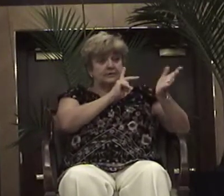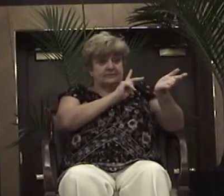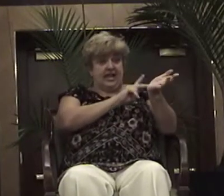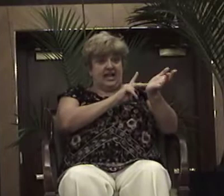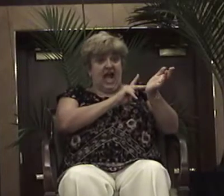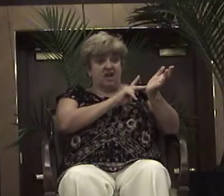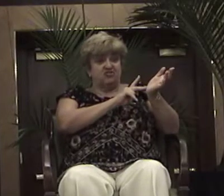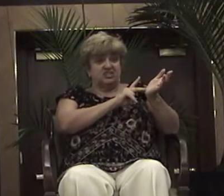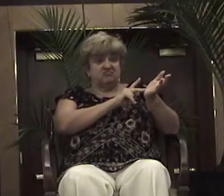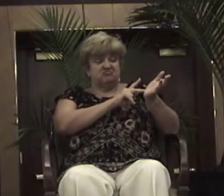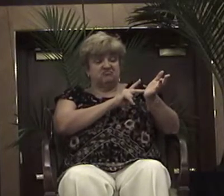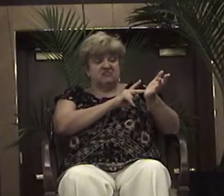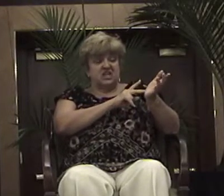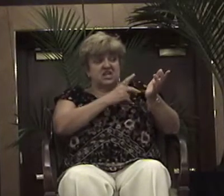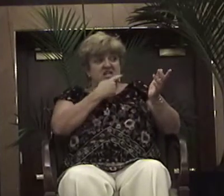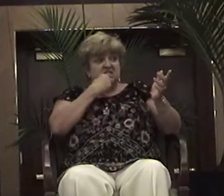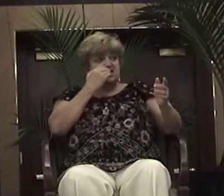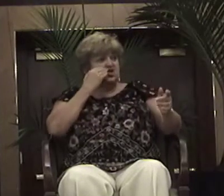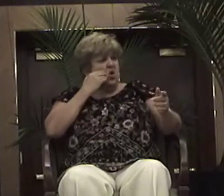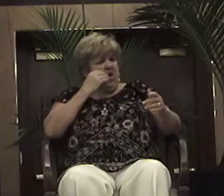said, I'm getting more confused all the time.